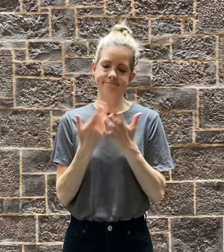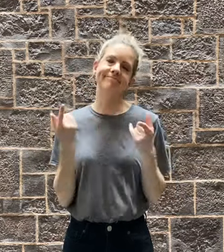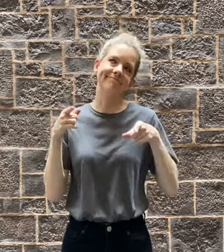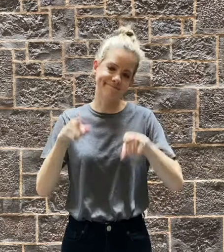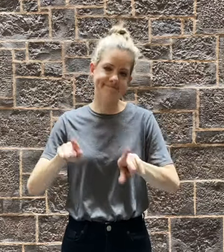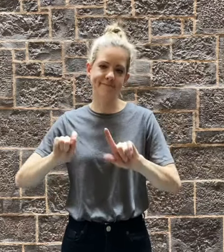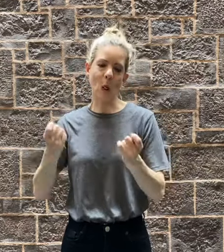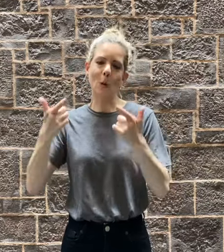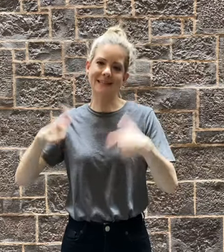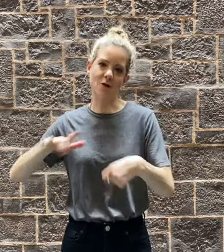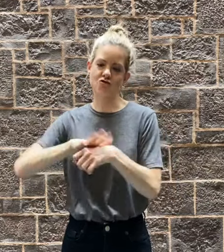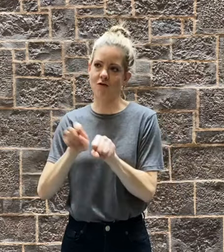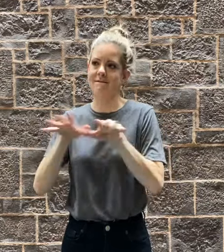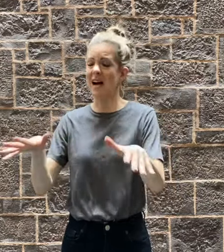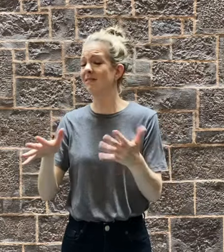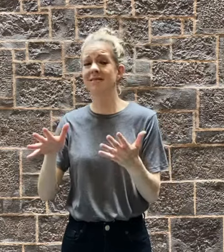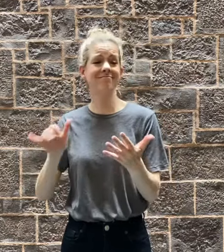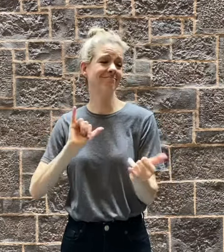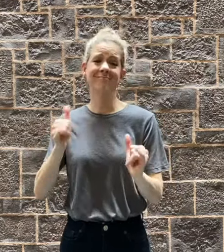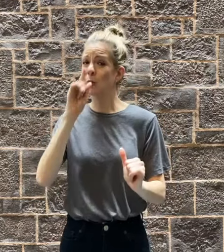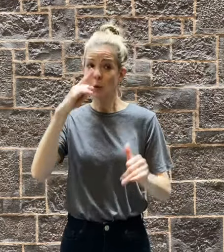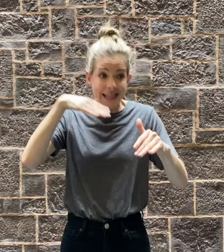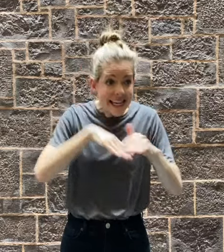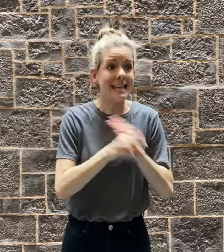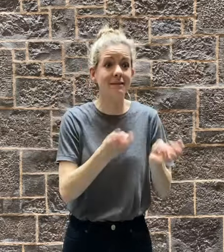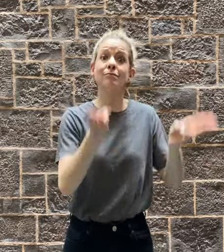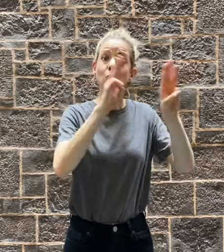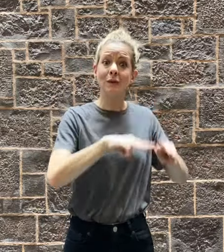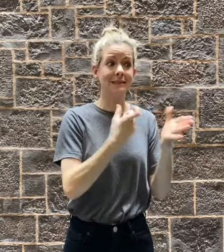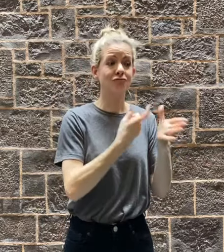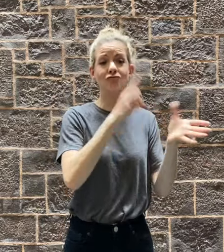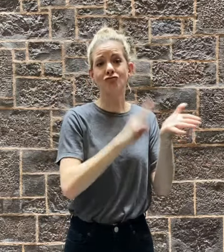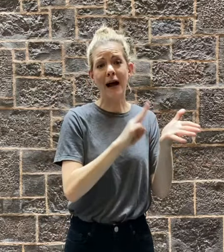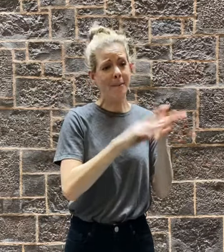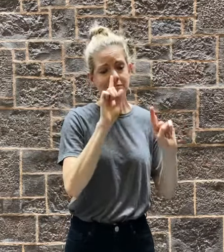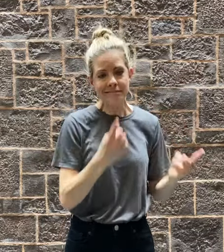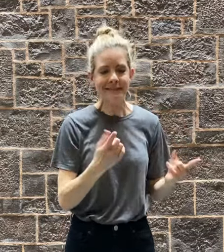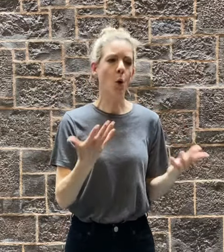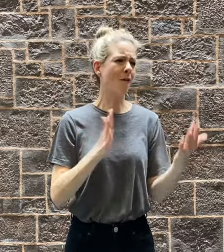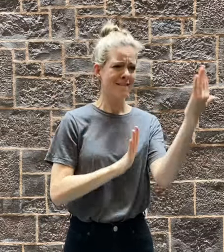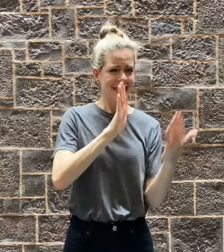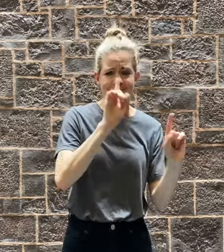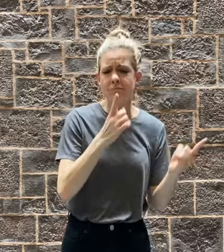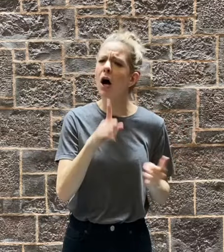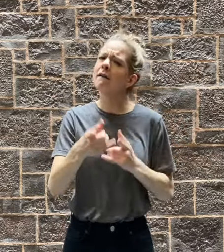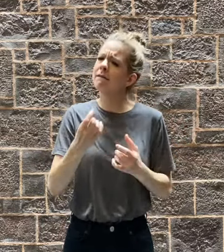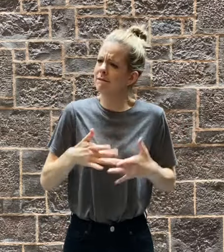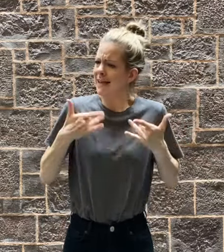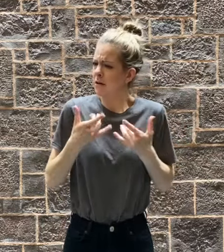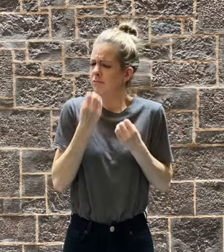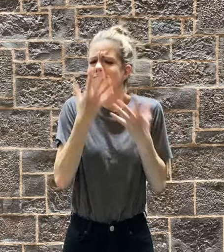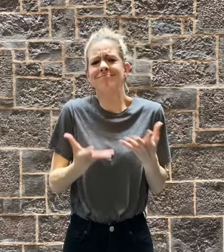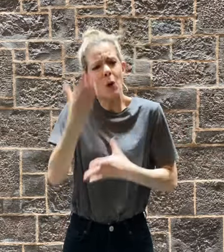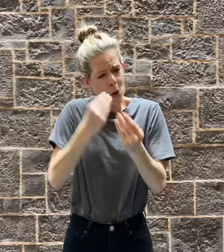when it was really difficult and sometimes not possible at all to get into the space. But I think there was huge learning, and it was a really beautiful project in many ways, despite